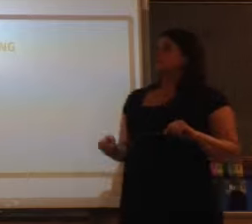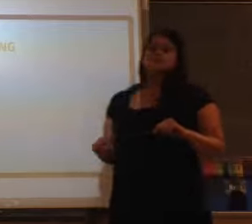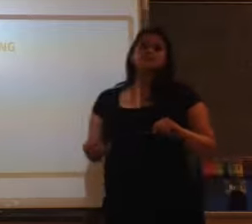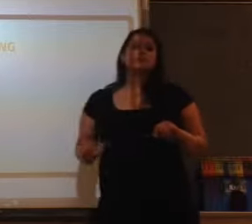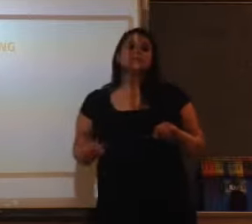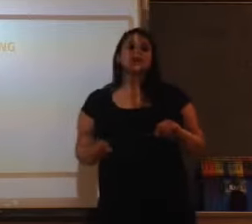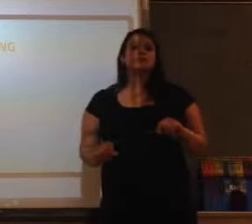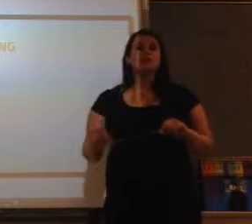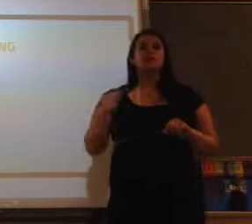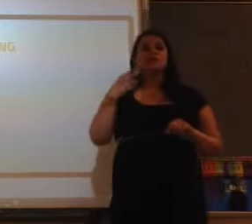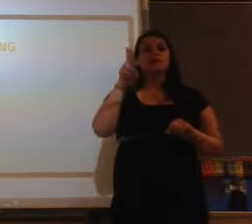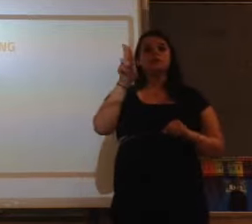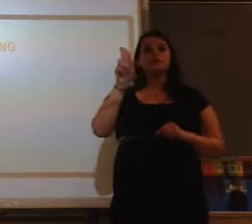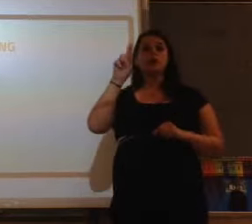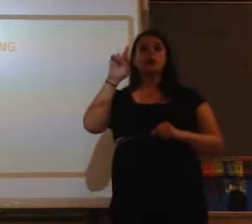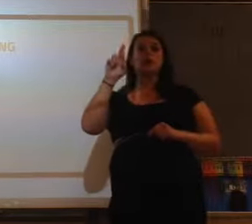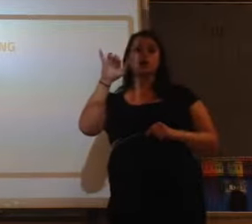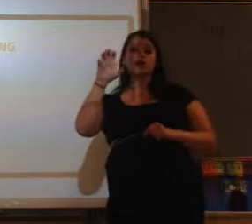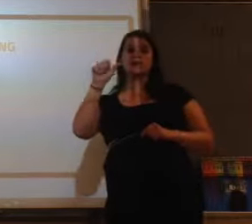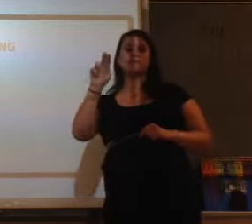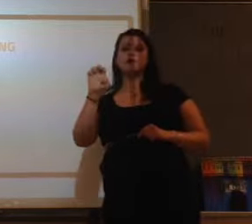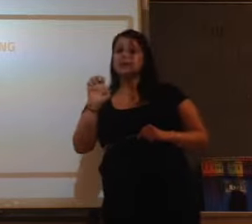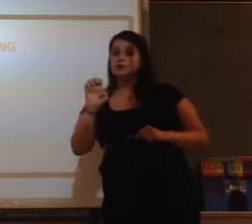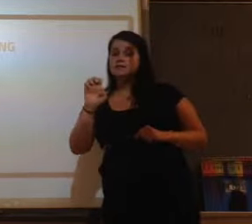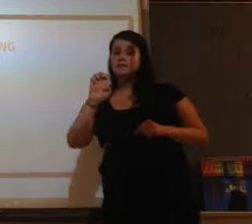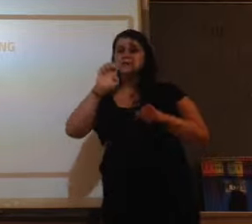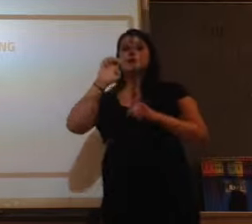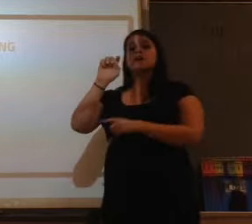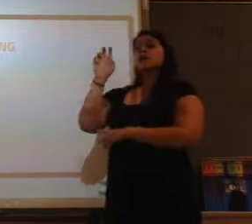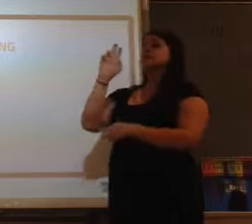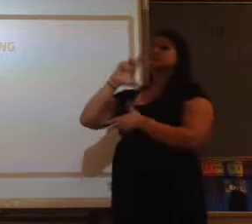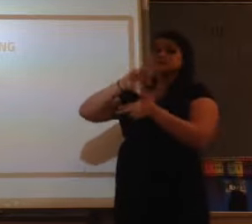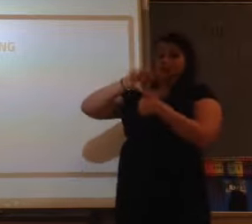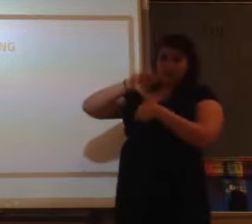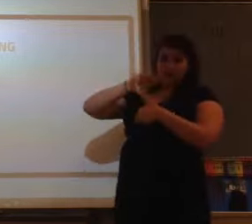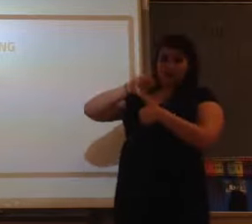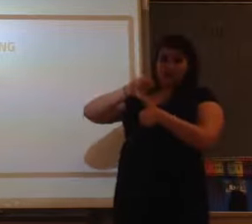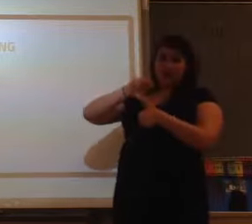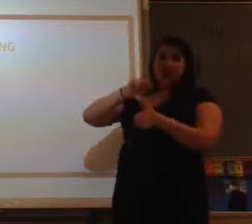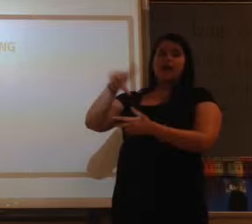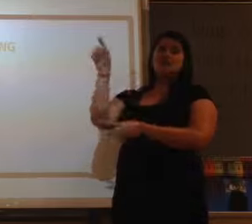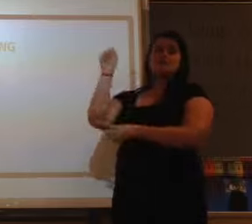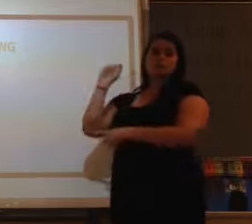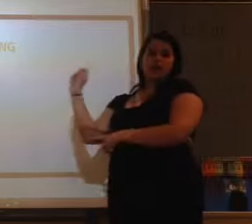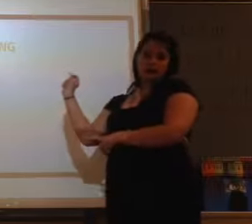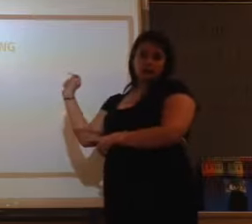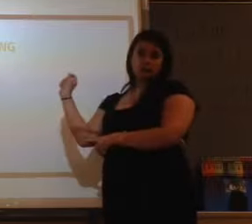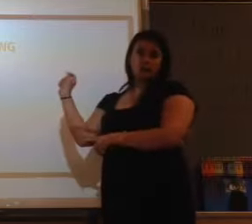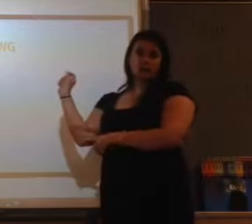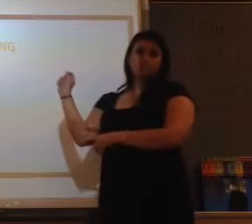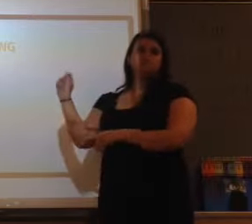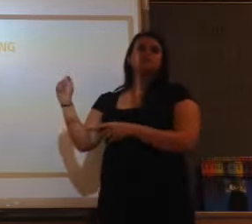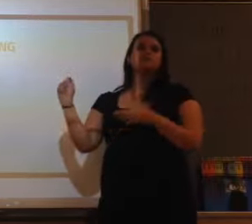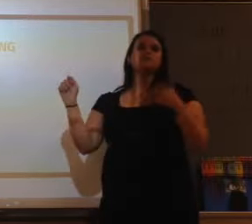Conversely, you can also fingerspell hurricane first, sign hurricane, and then write it on the board.